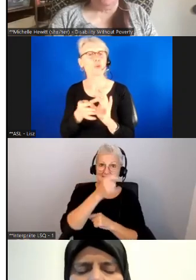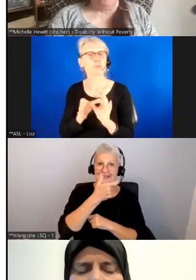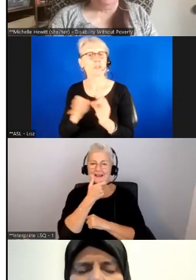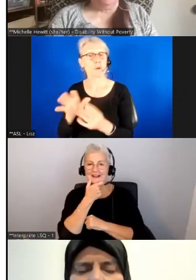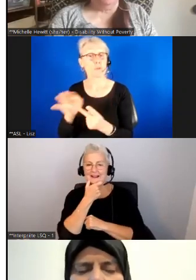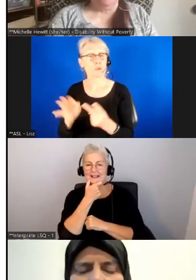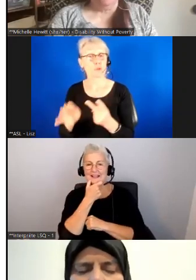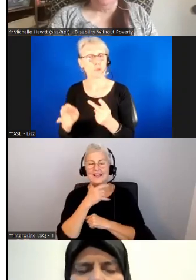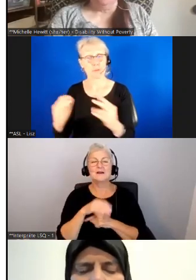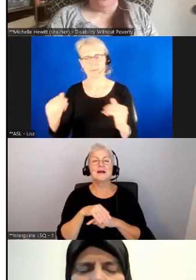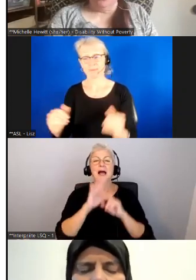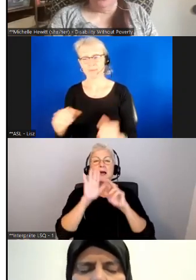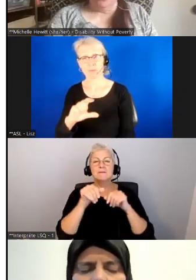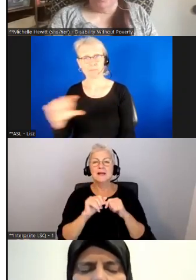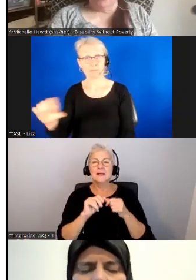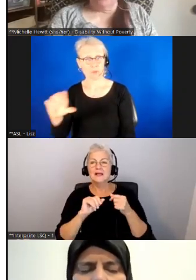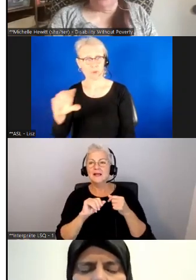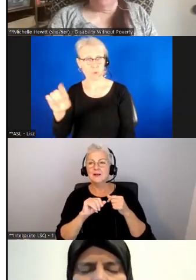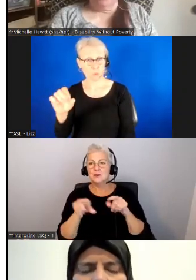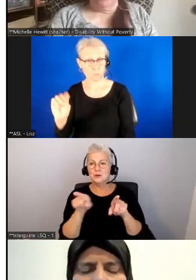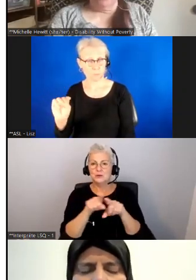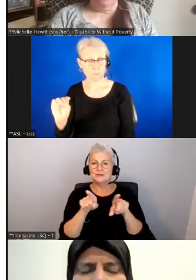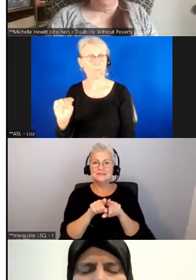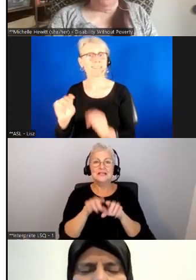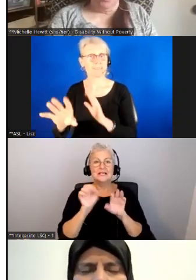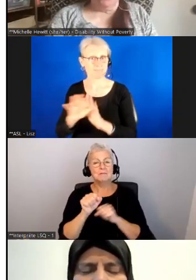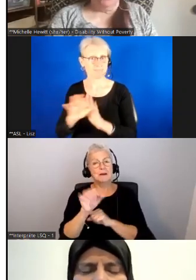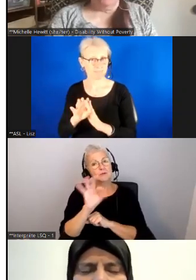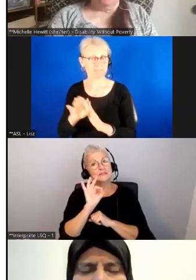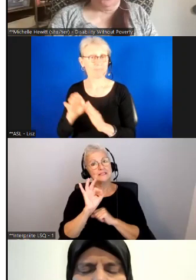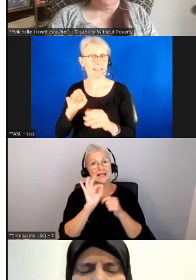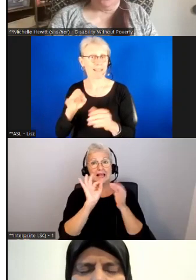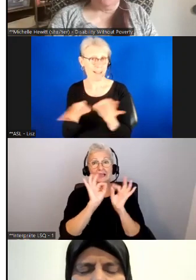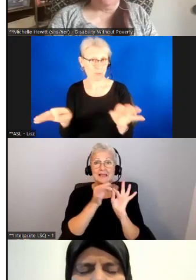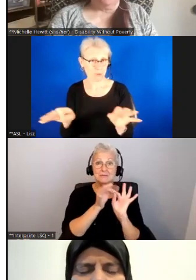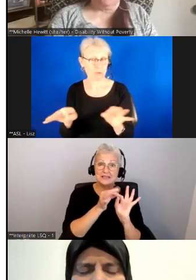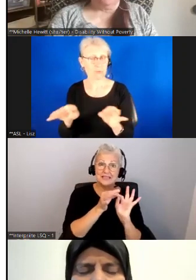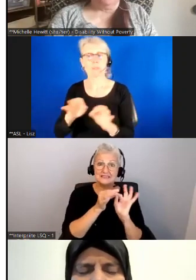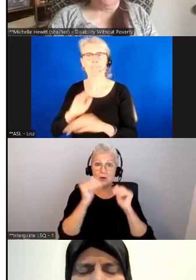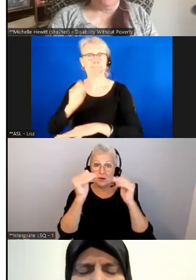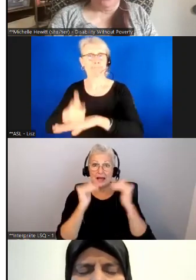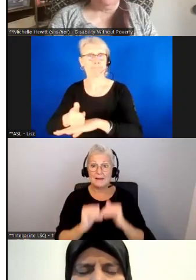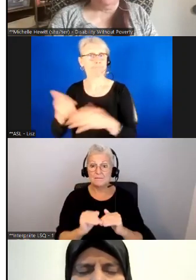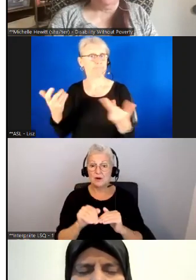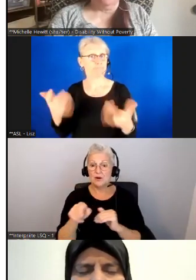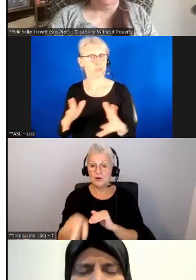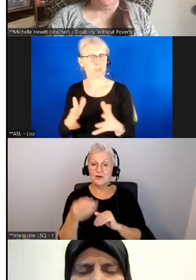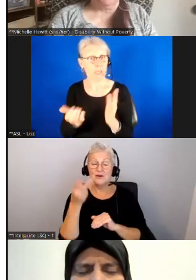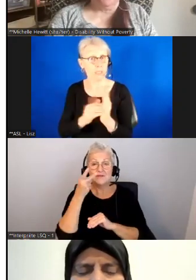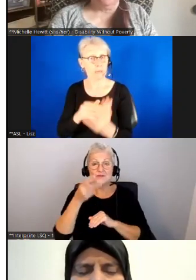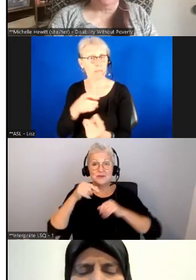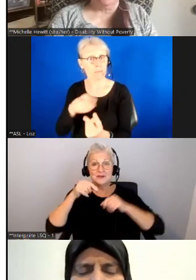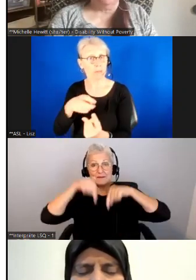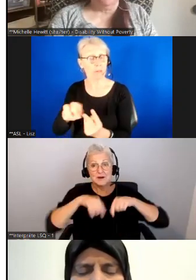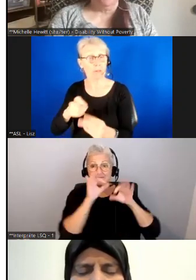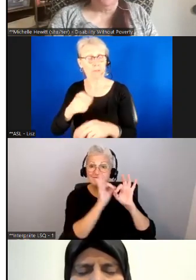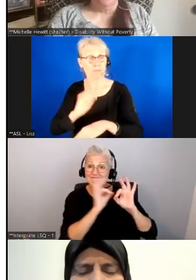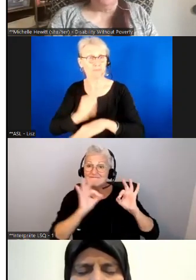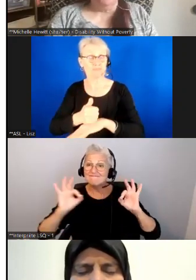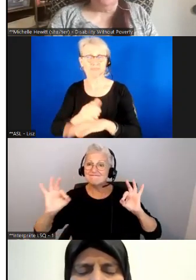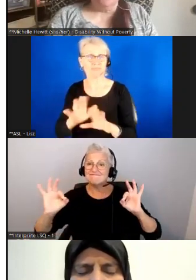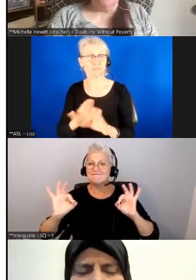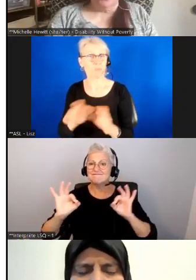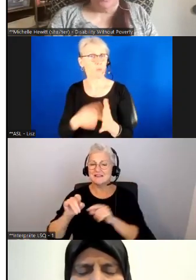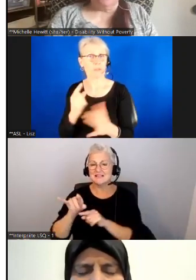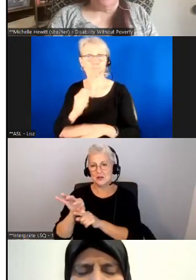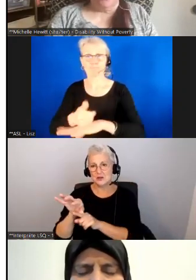your Zoom menu. Once you select this option, you will not need to change language settings again during the presentation.